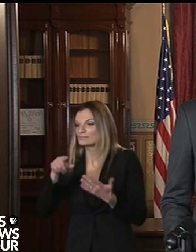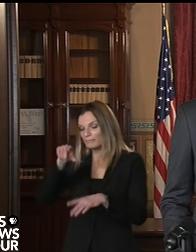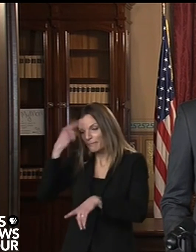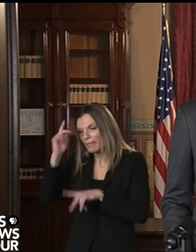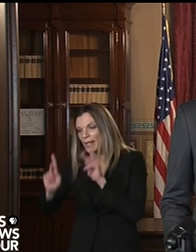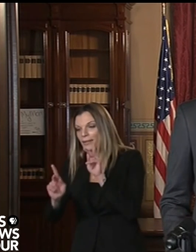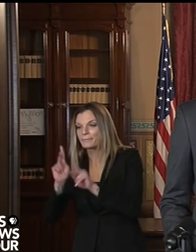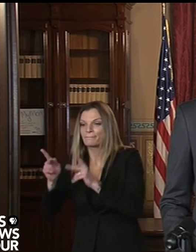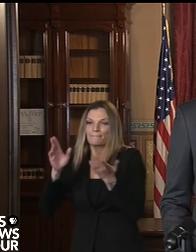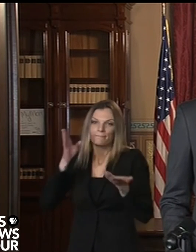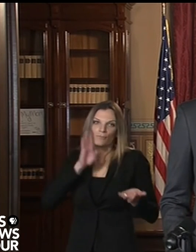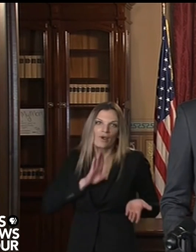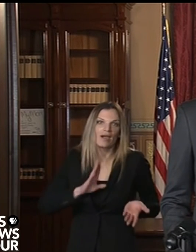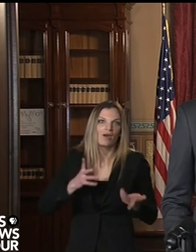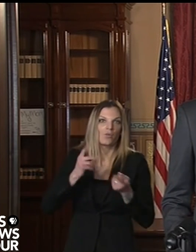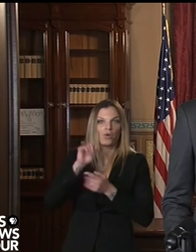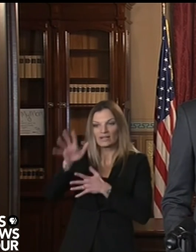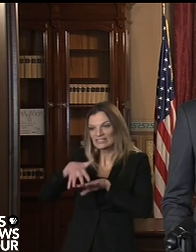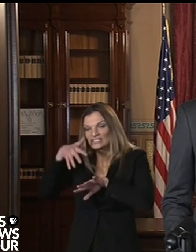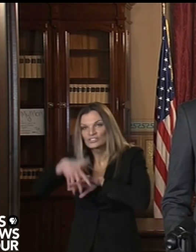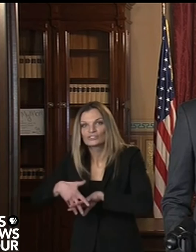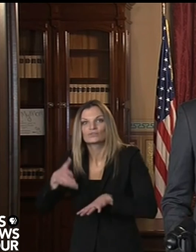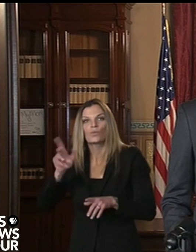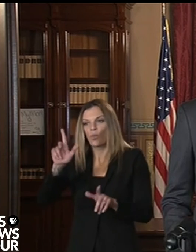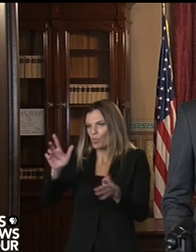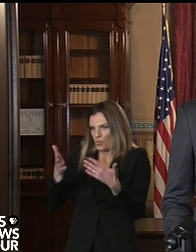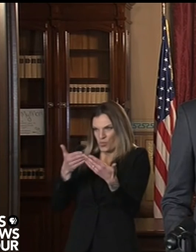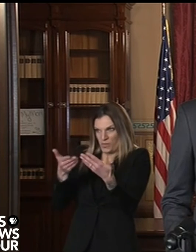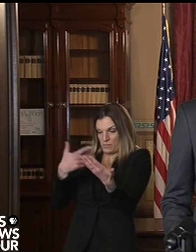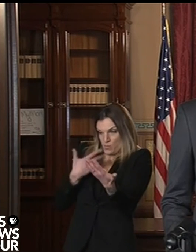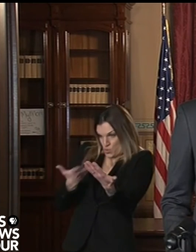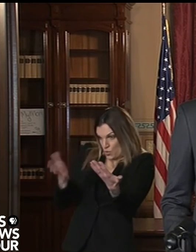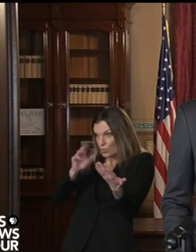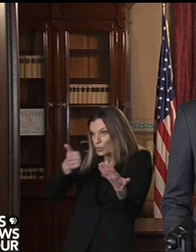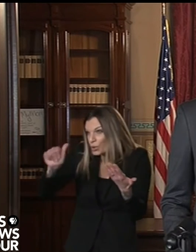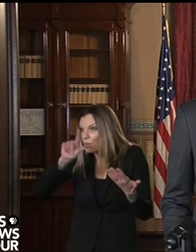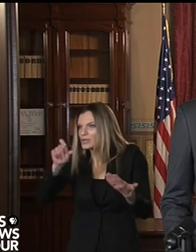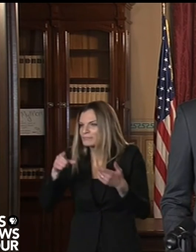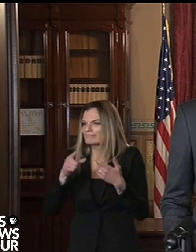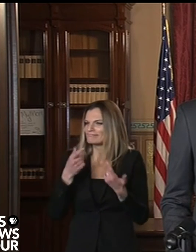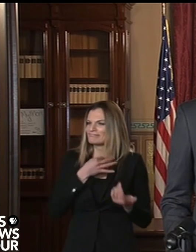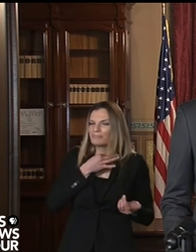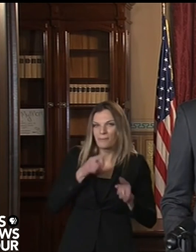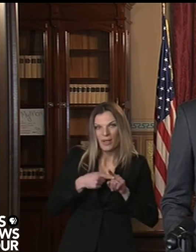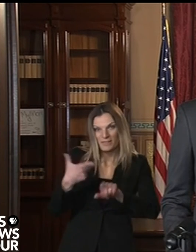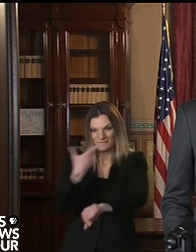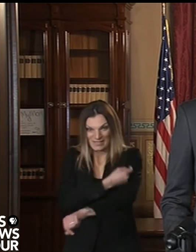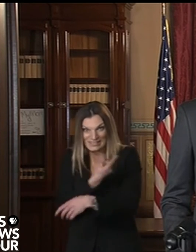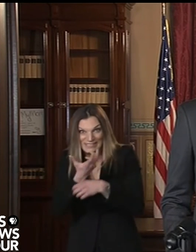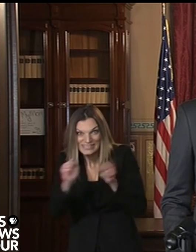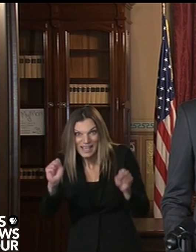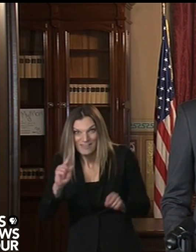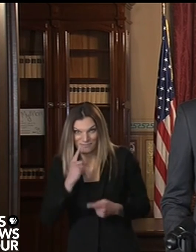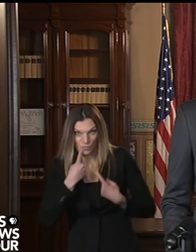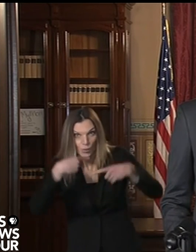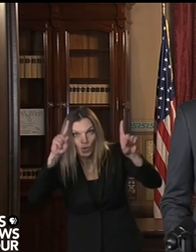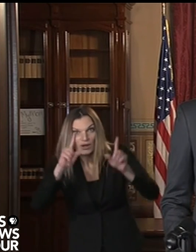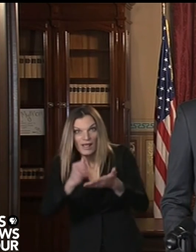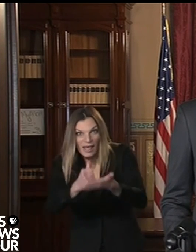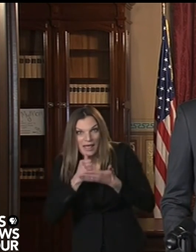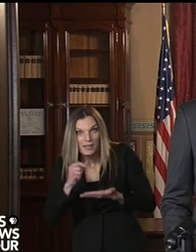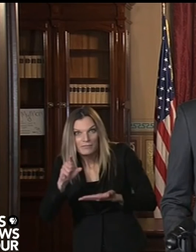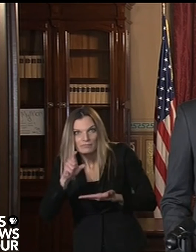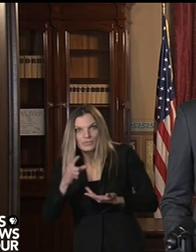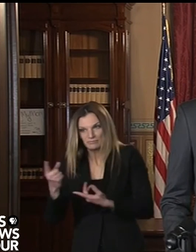Black, Brown, Indigenous, and other communities have about vaccine safety and efficacy. We are blessed in Michigan